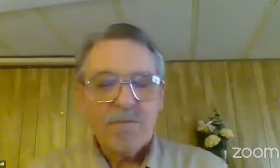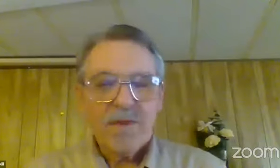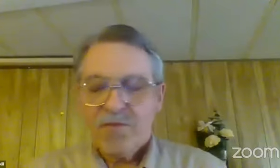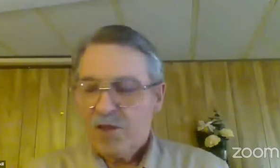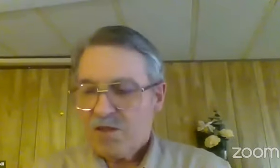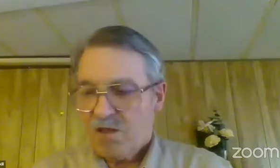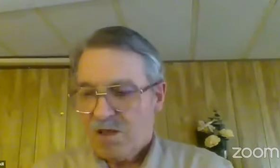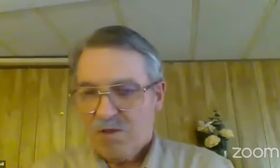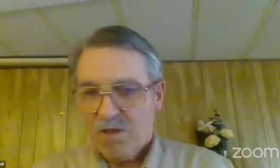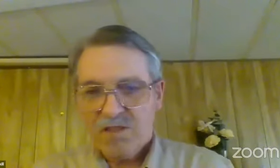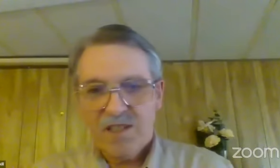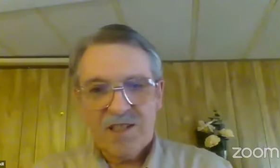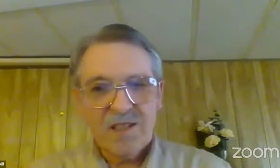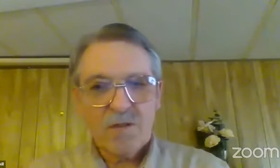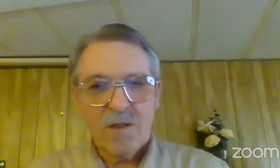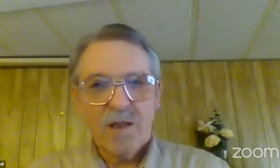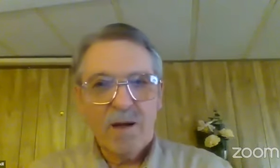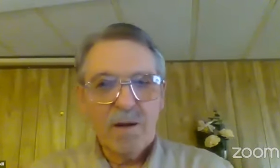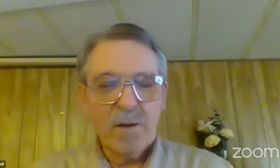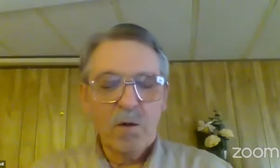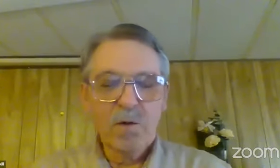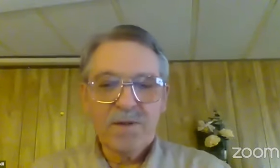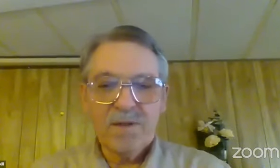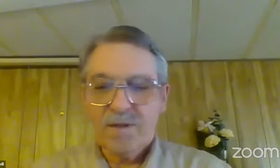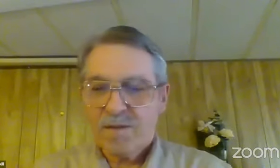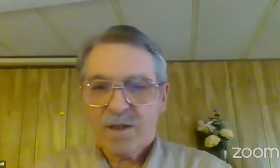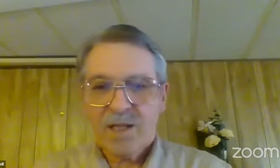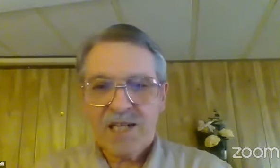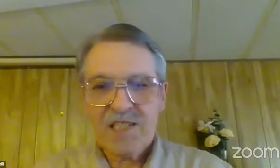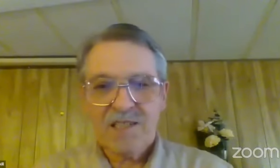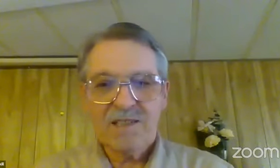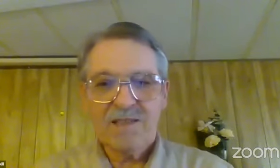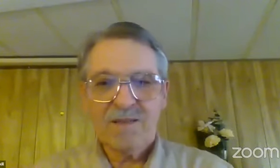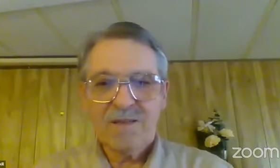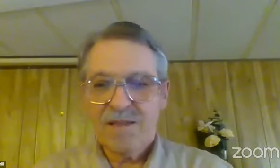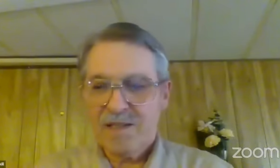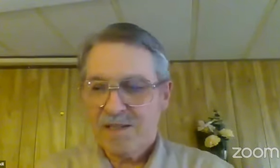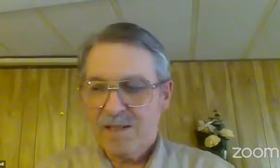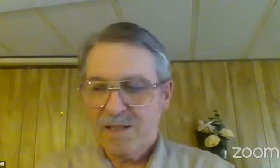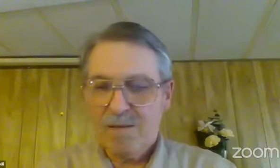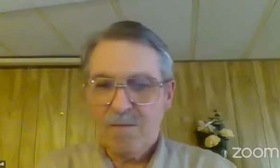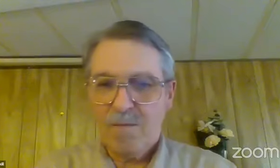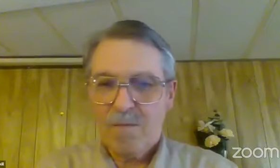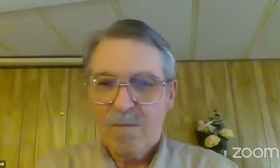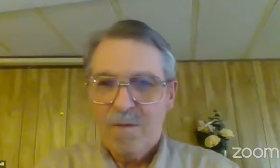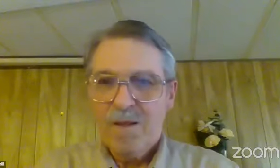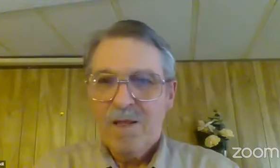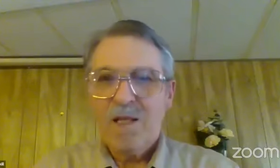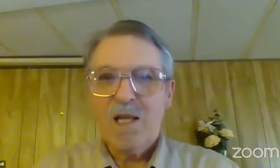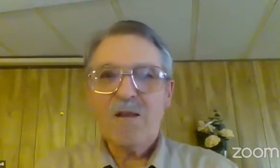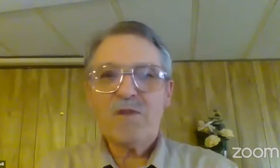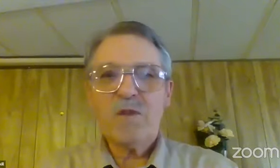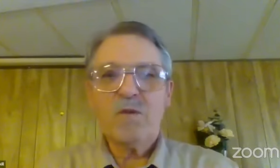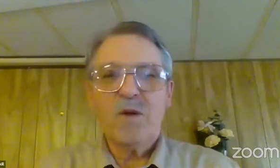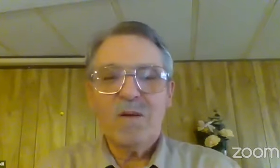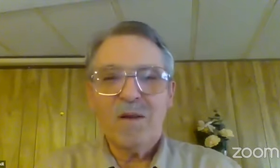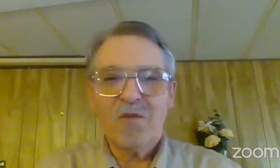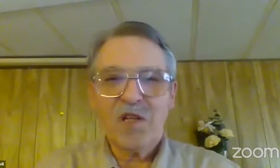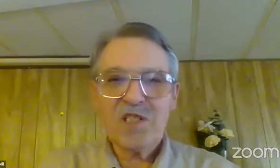The first song I'm going to sing is an old classic that if you have listened